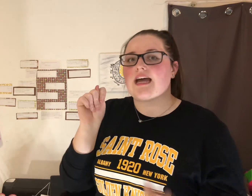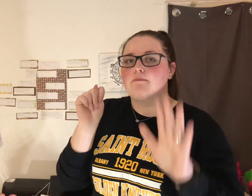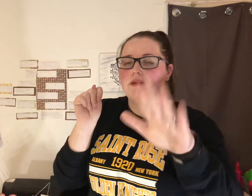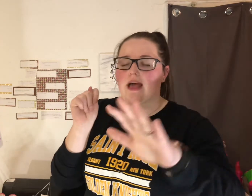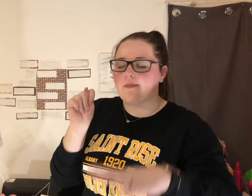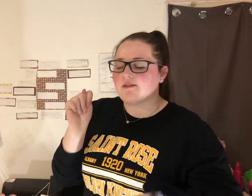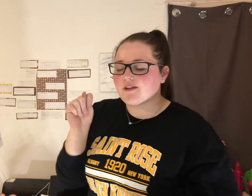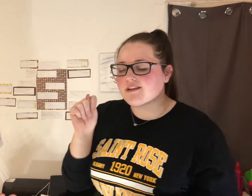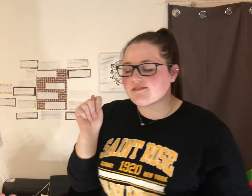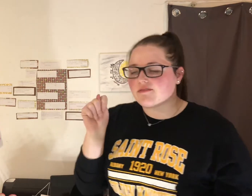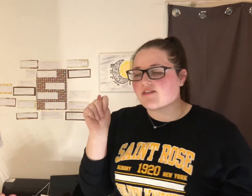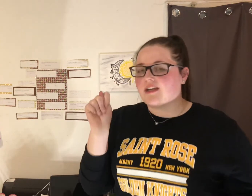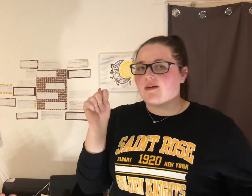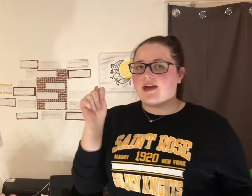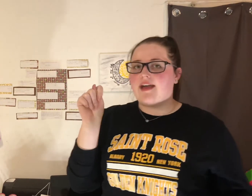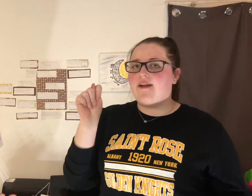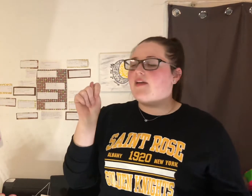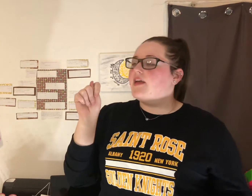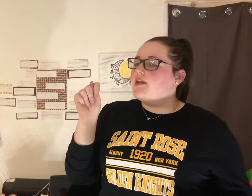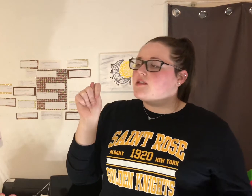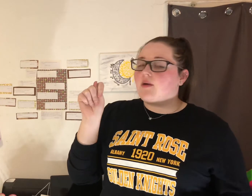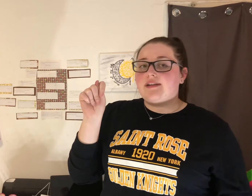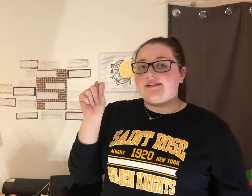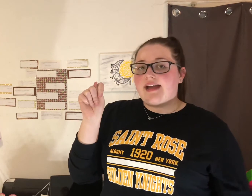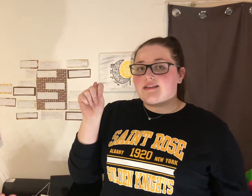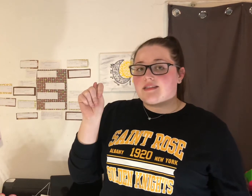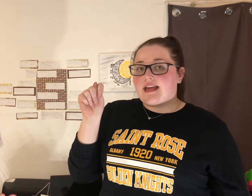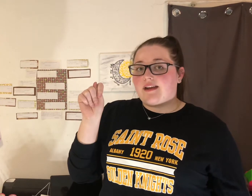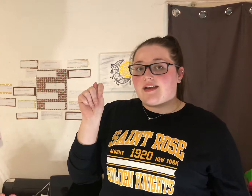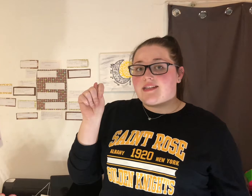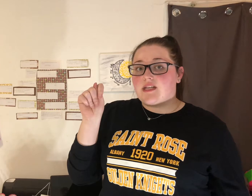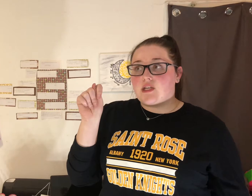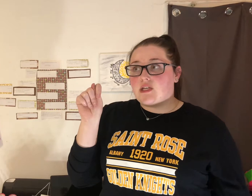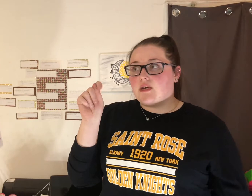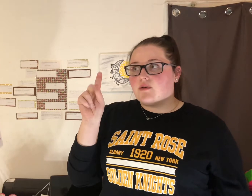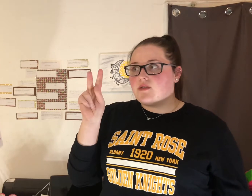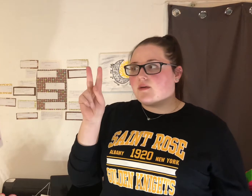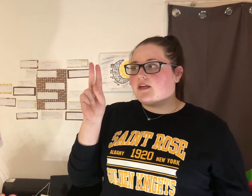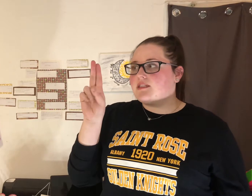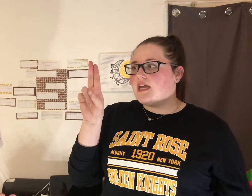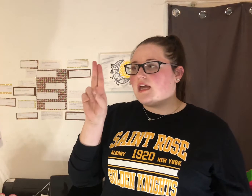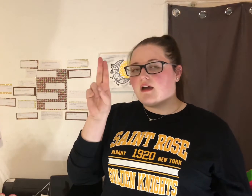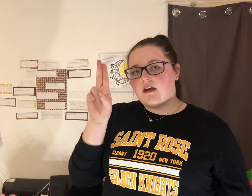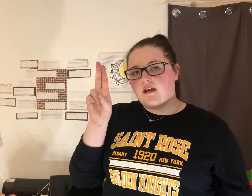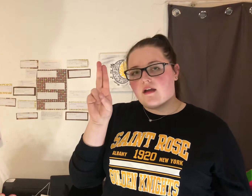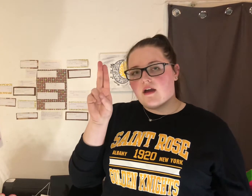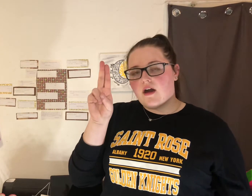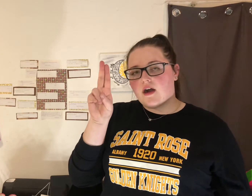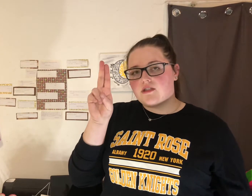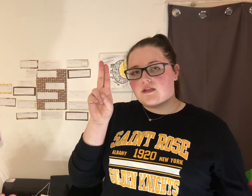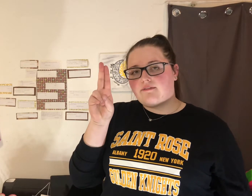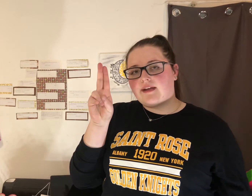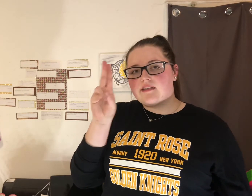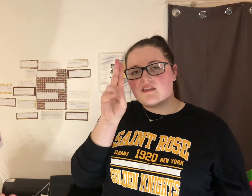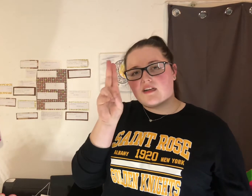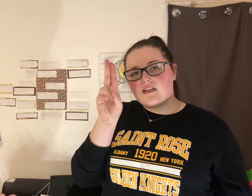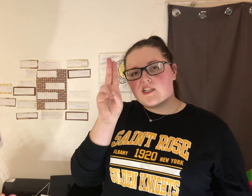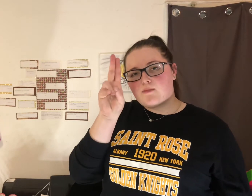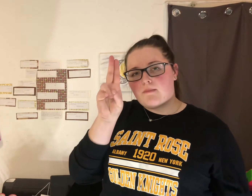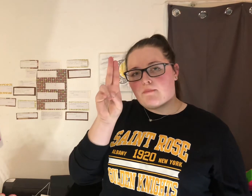but that'll be for a different video, okay? So our next letter is U. So we're going to take our two fingers, and they're going to just be buddies